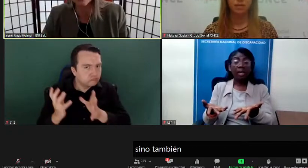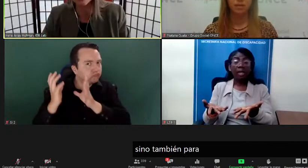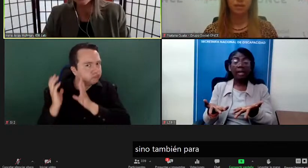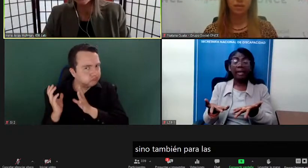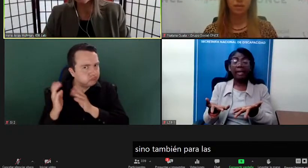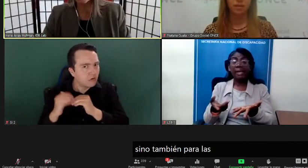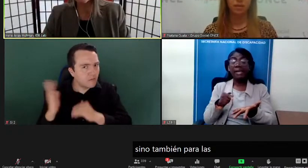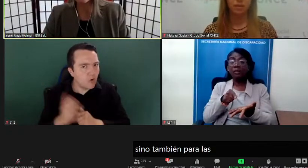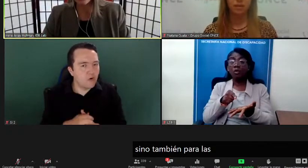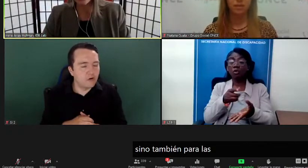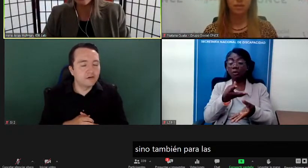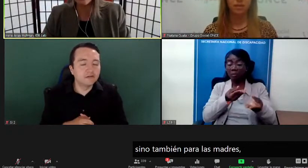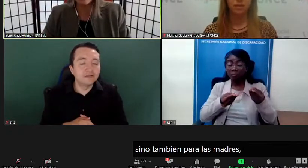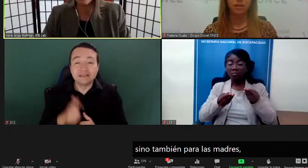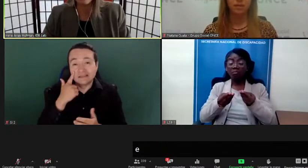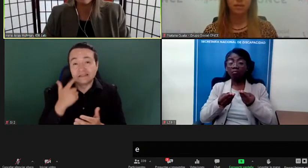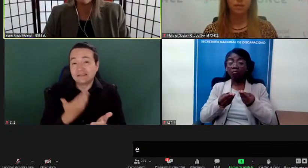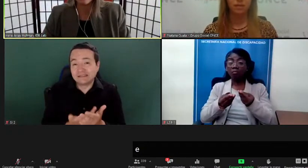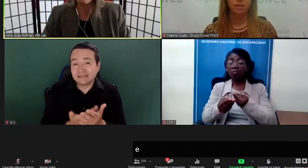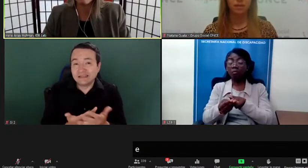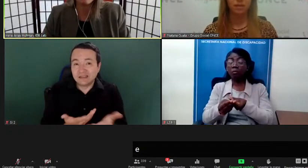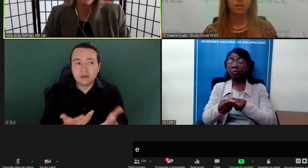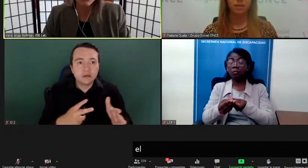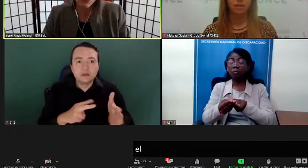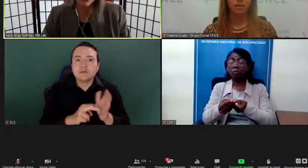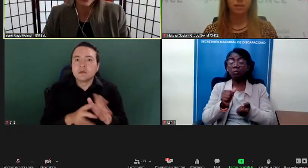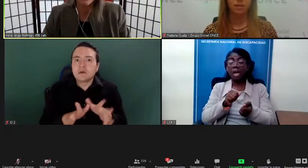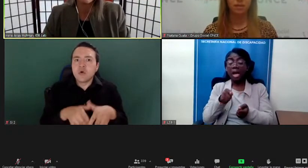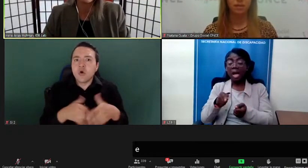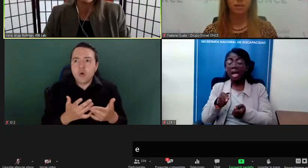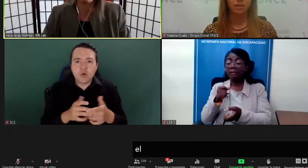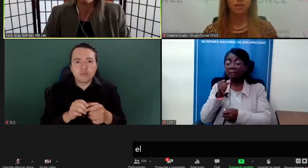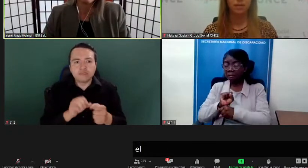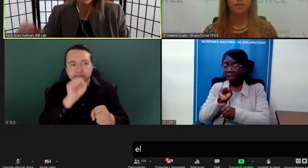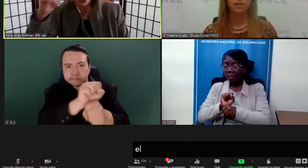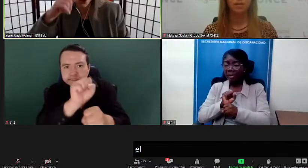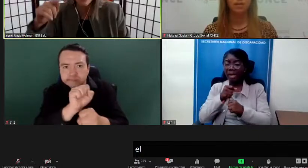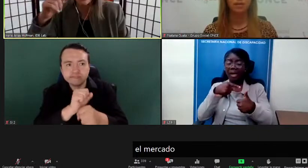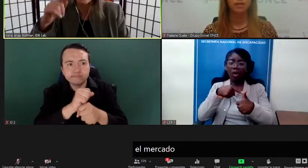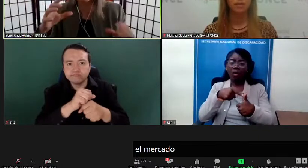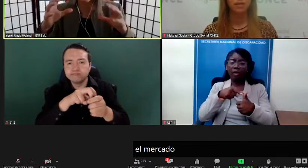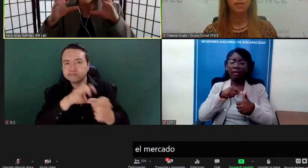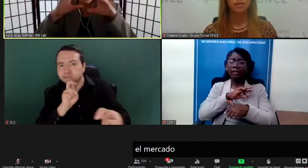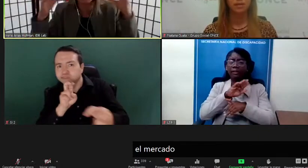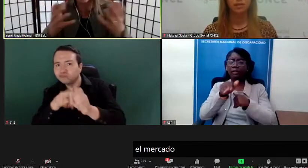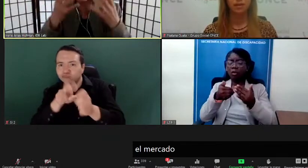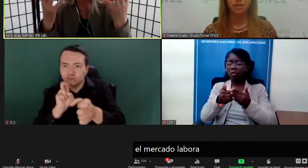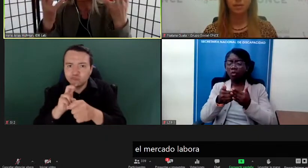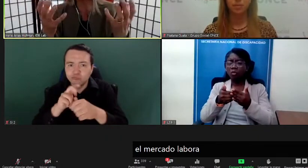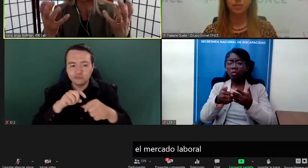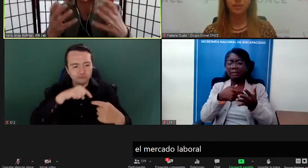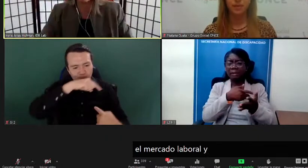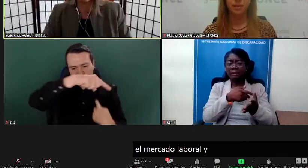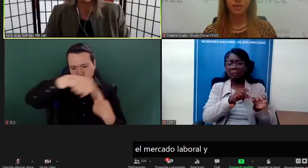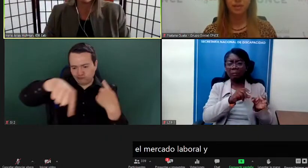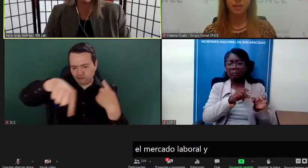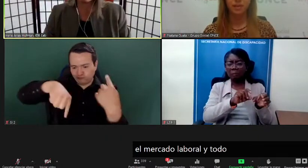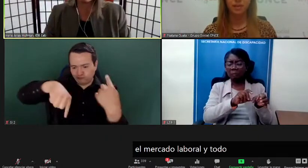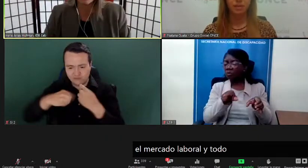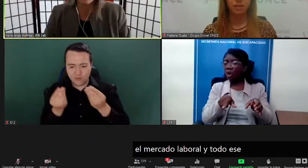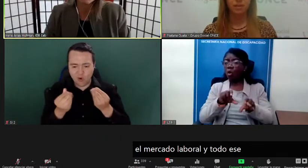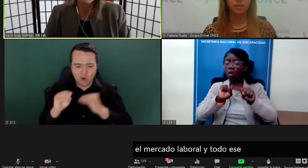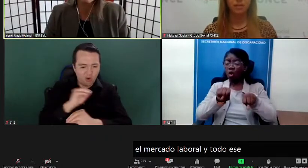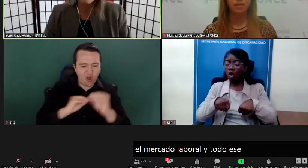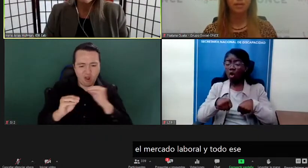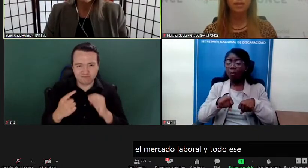and more so there is an effect here regarding the labor market and all of this cycle so